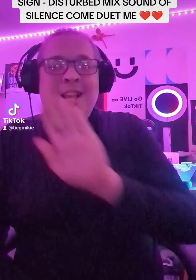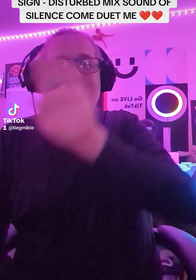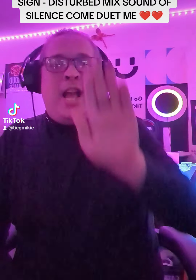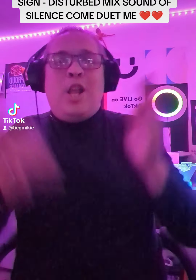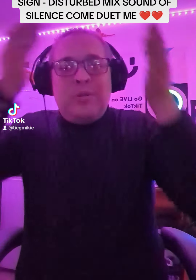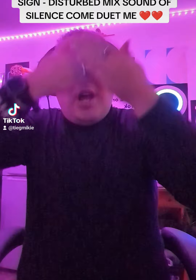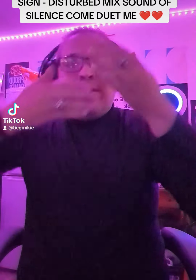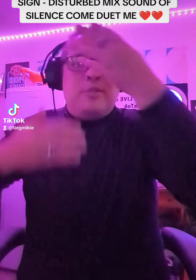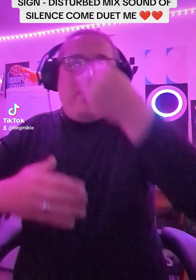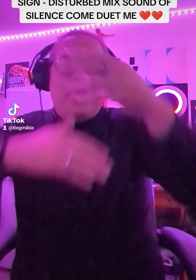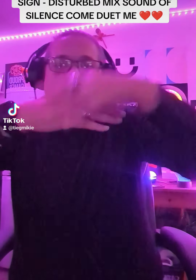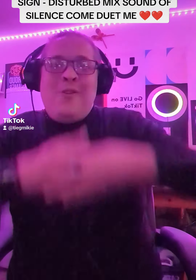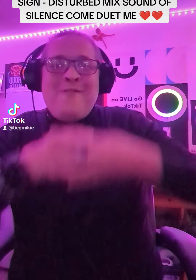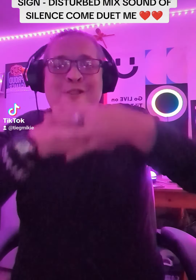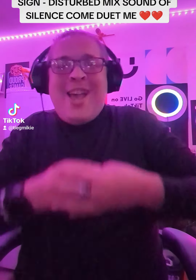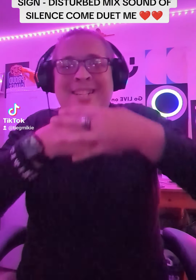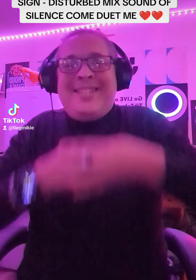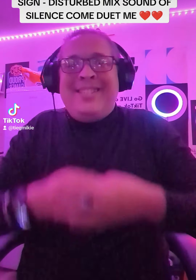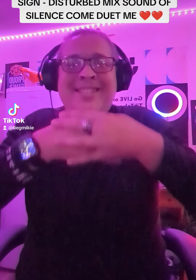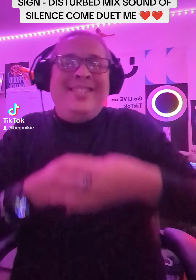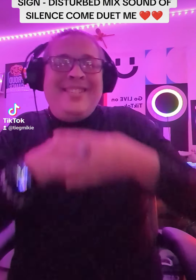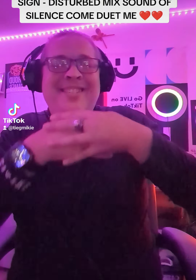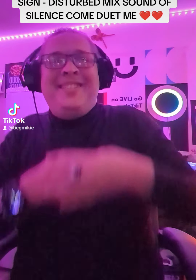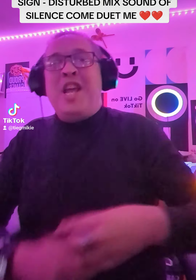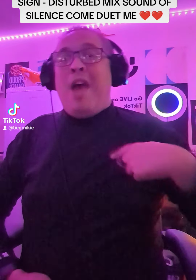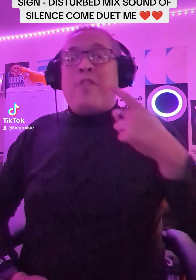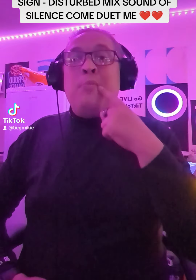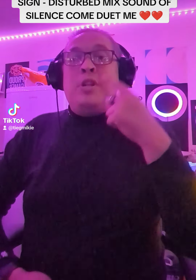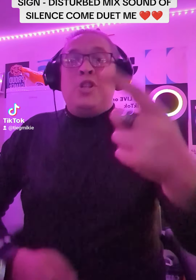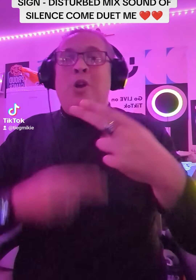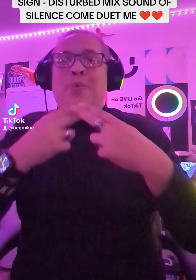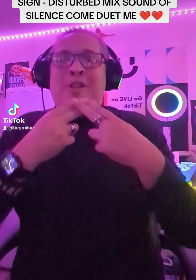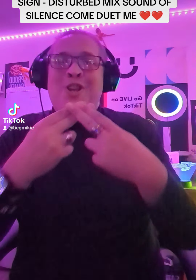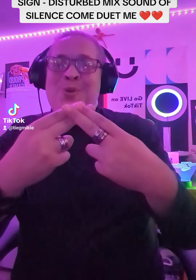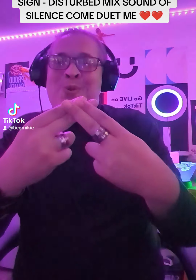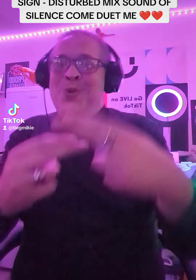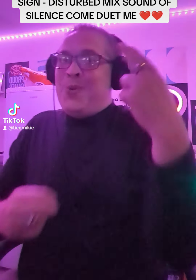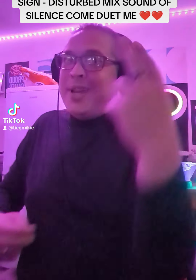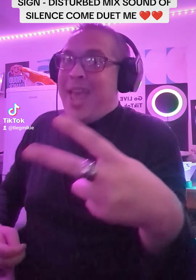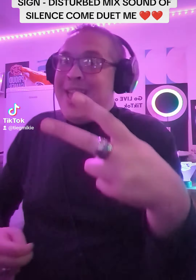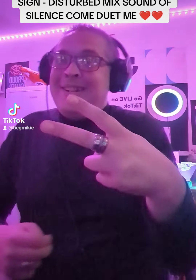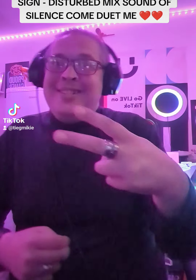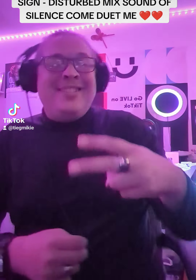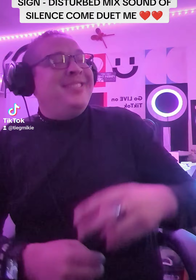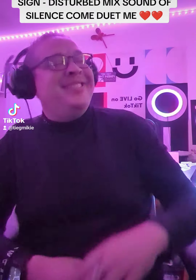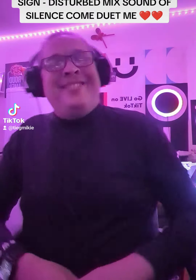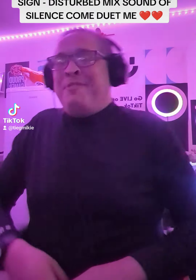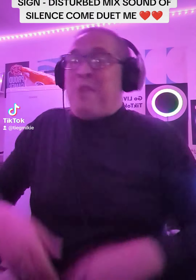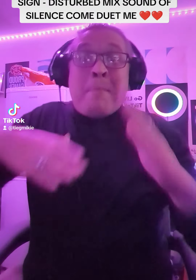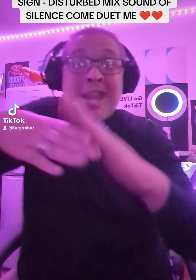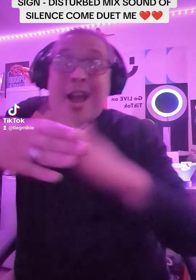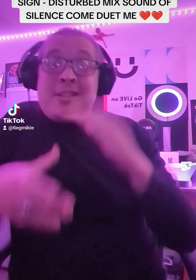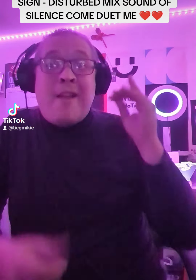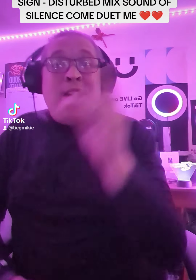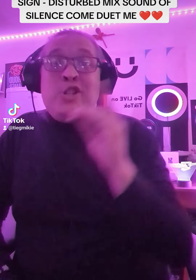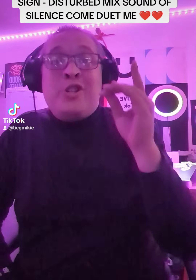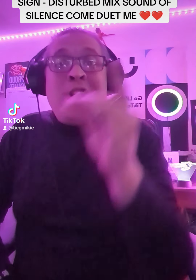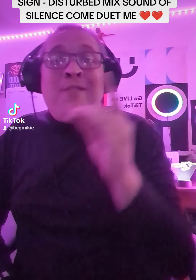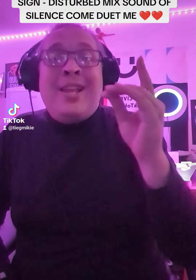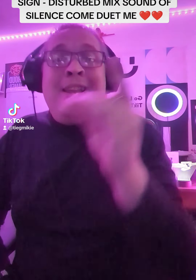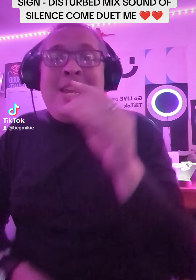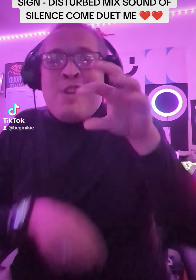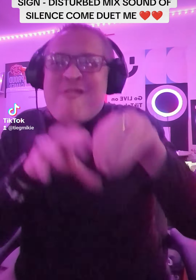Hello darkness, my old friend, I've come to talk with you again Because the